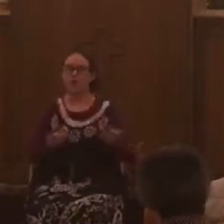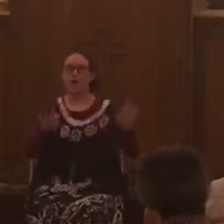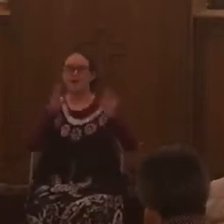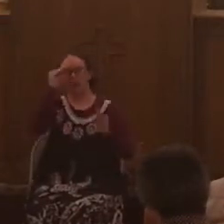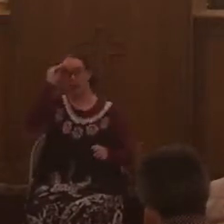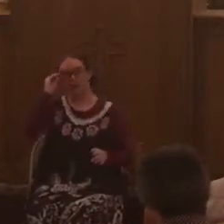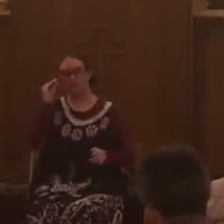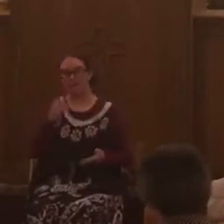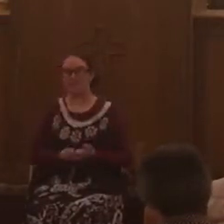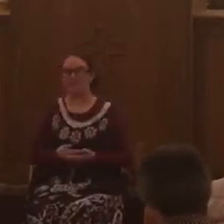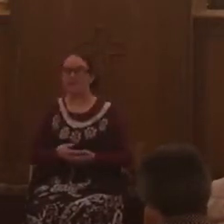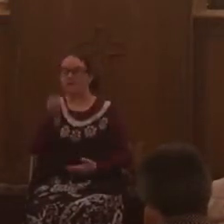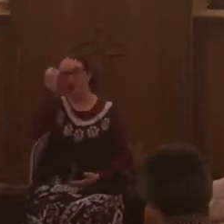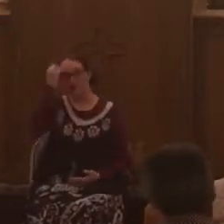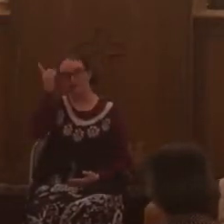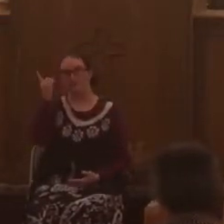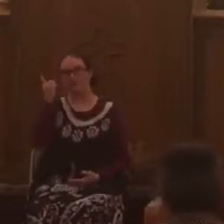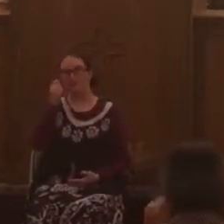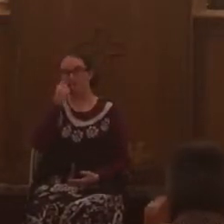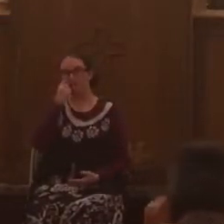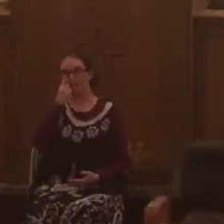the spirit world around us. Listen to this.